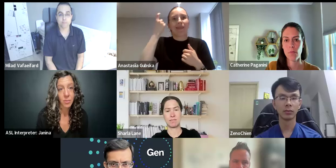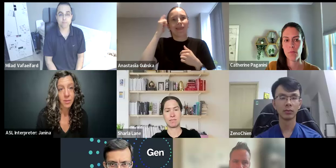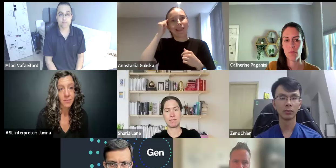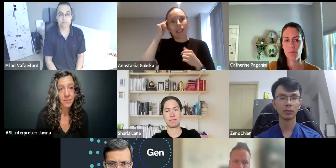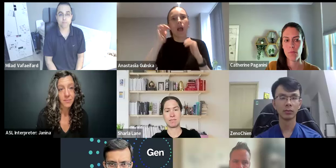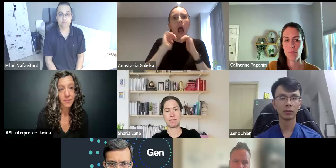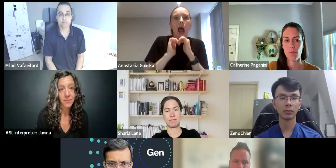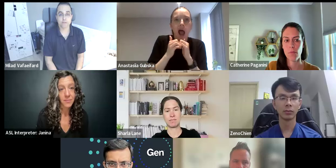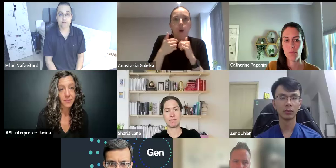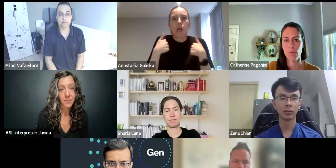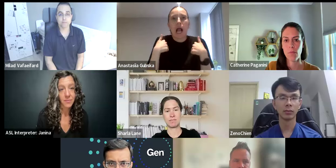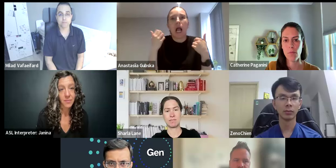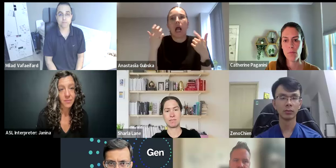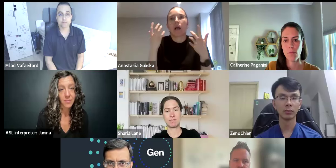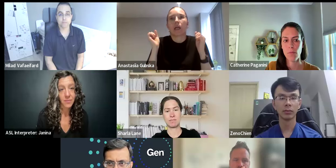excuse the interpreter.